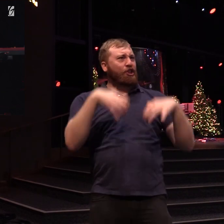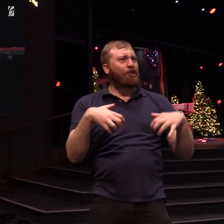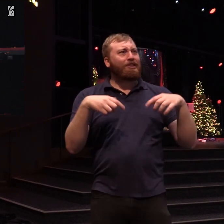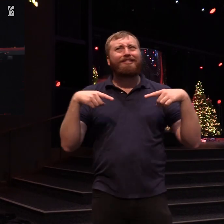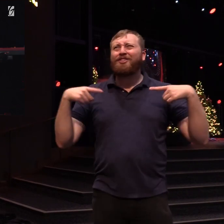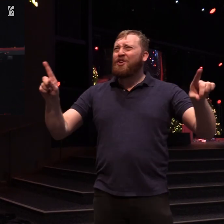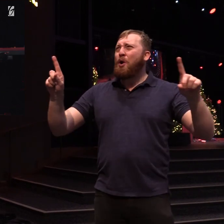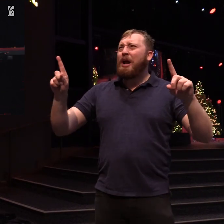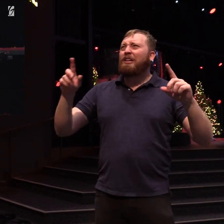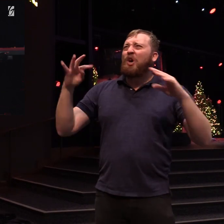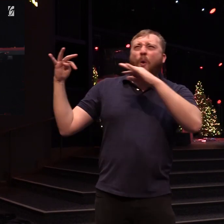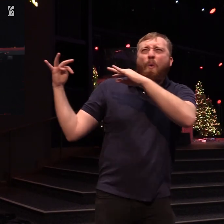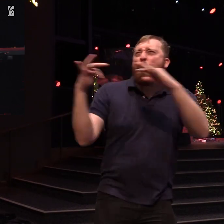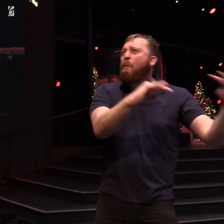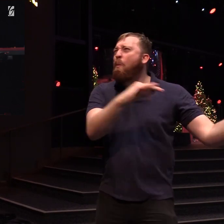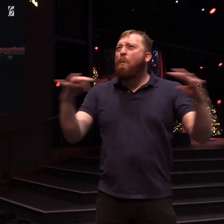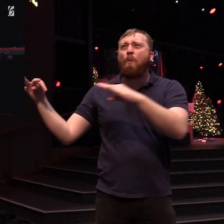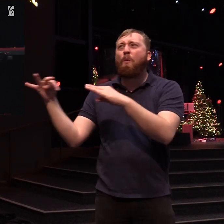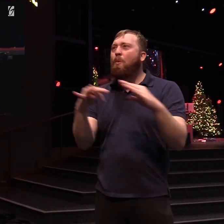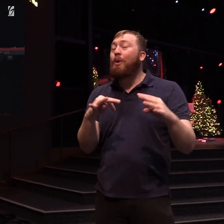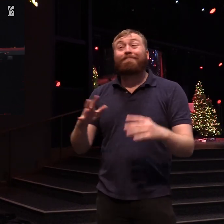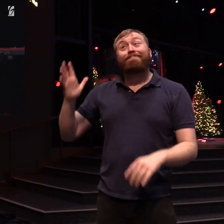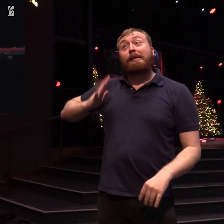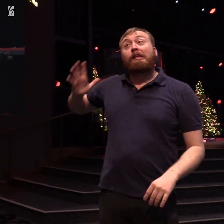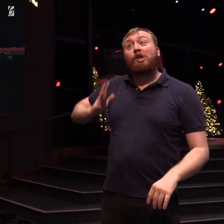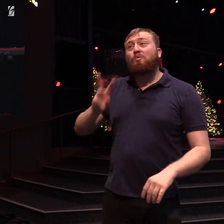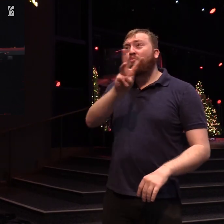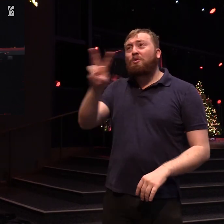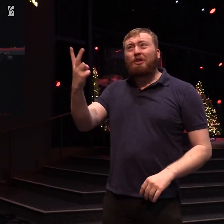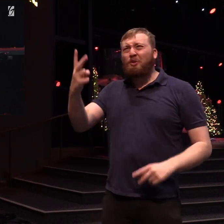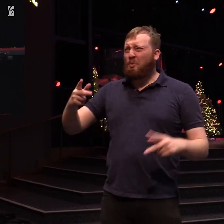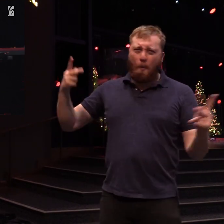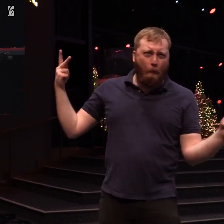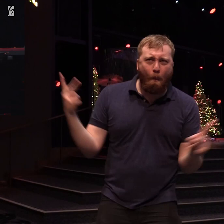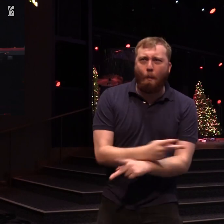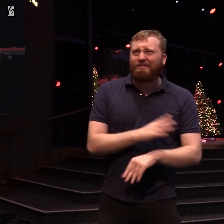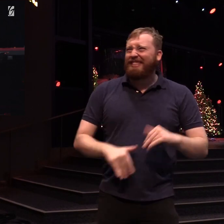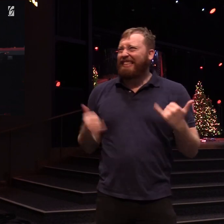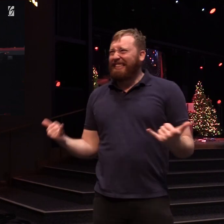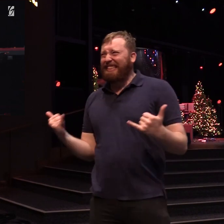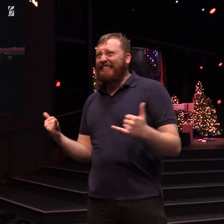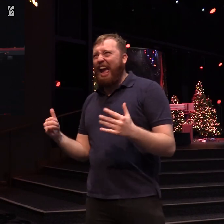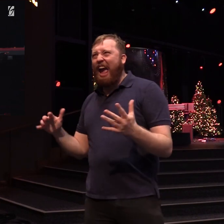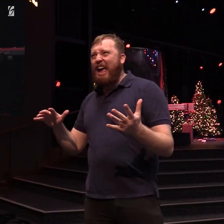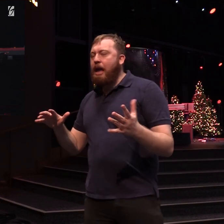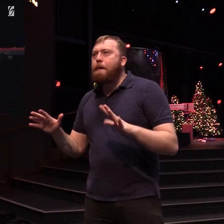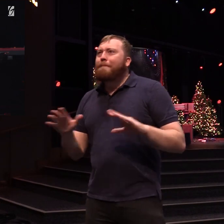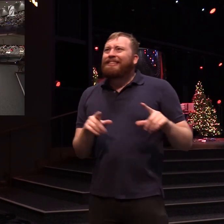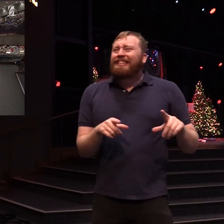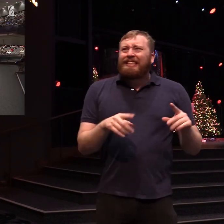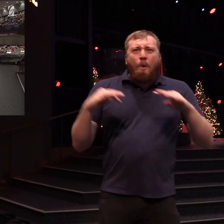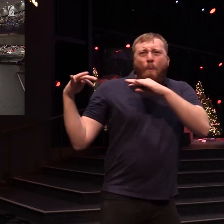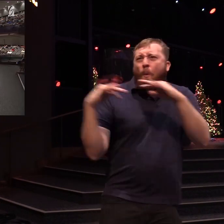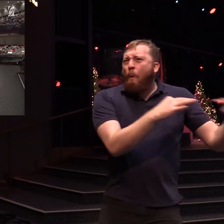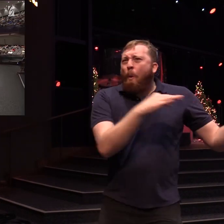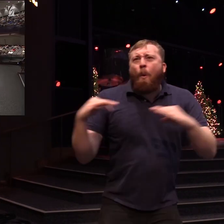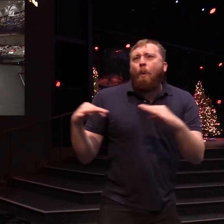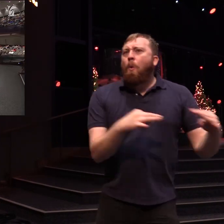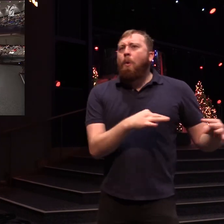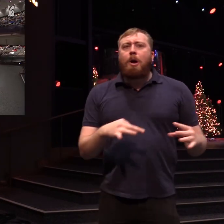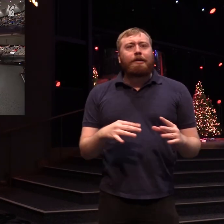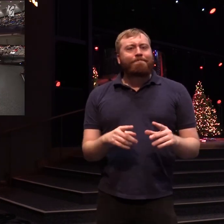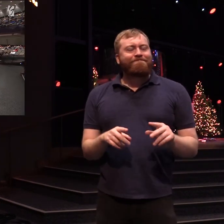global crisis, even worse than the one we're facing today, they gathered, they circled, and they worshiped. The explosions,